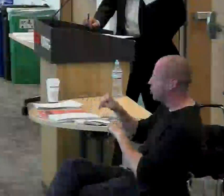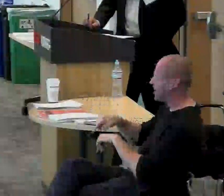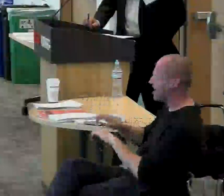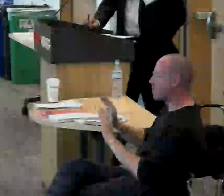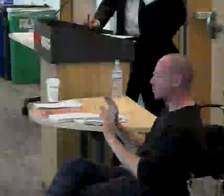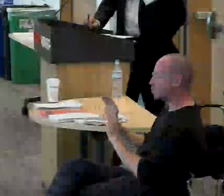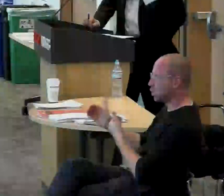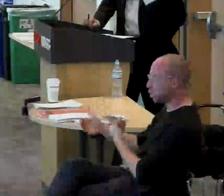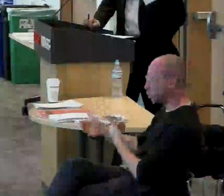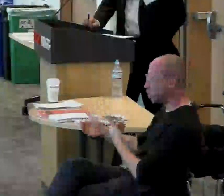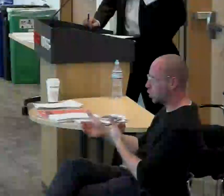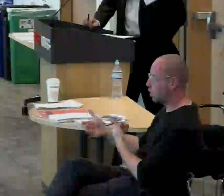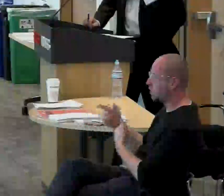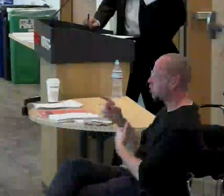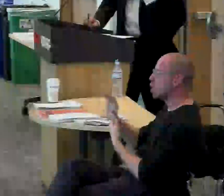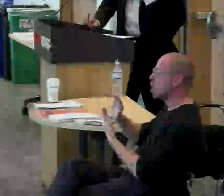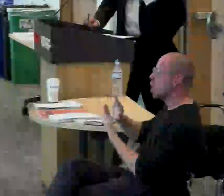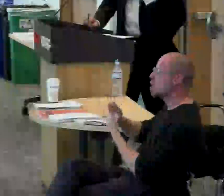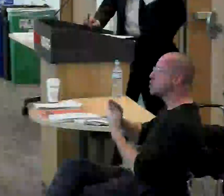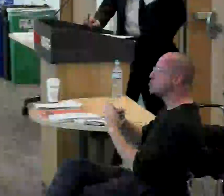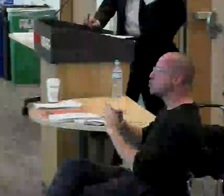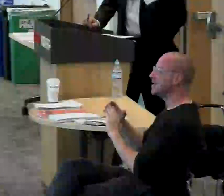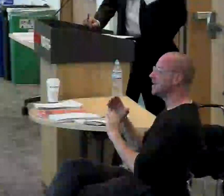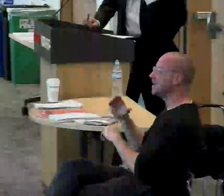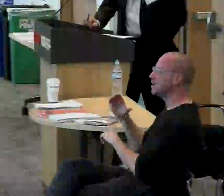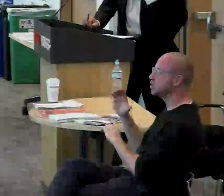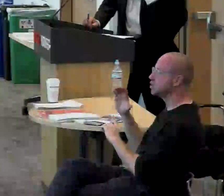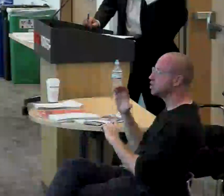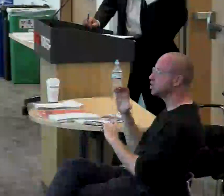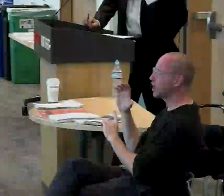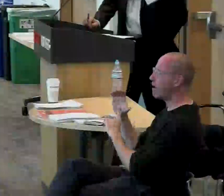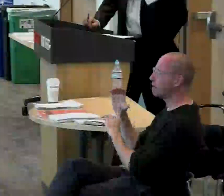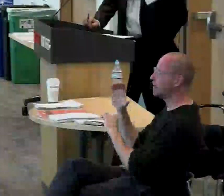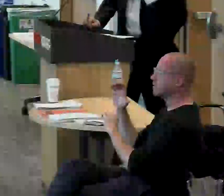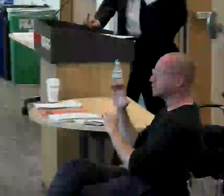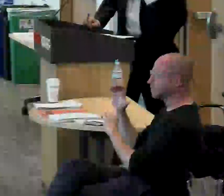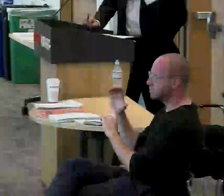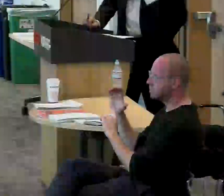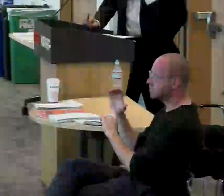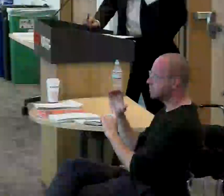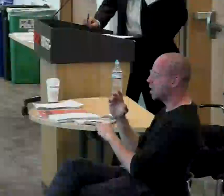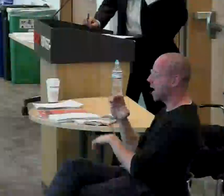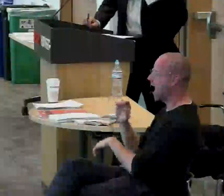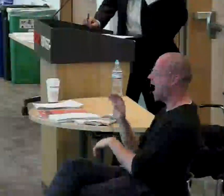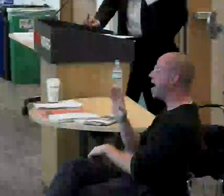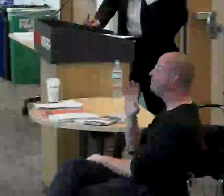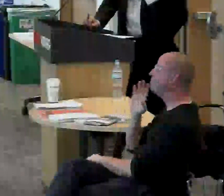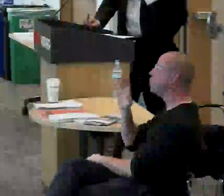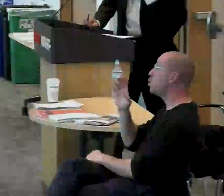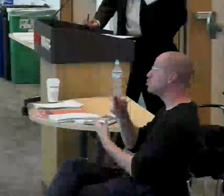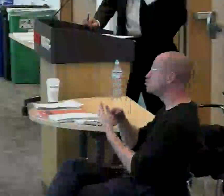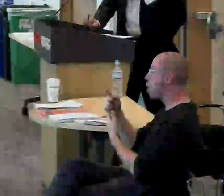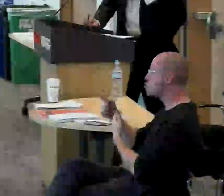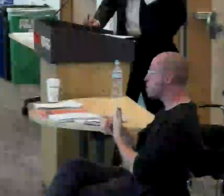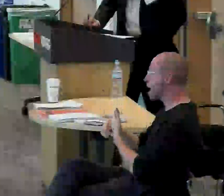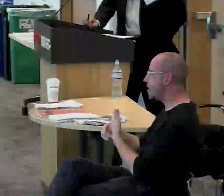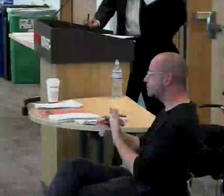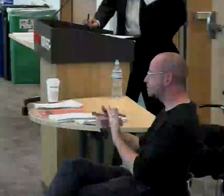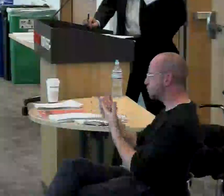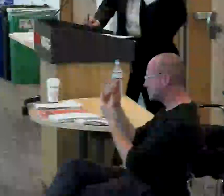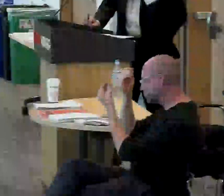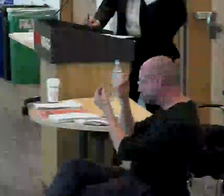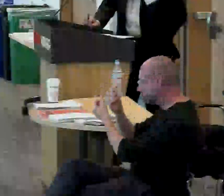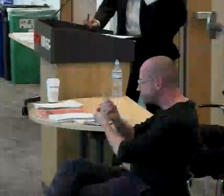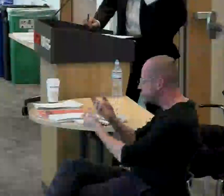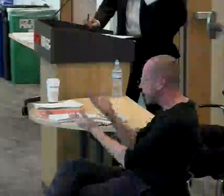champion, local programs and make it quite clear in the community that, there's